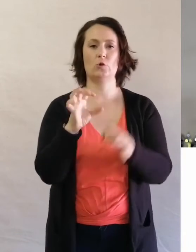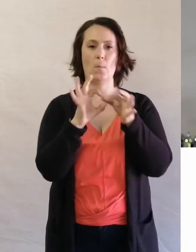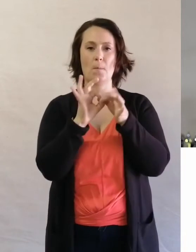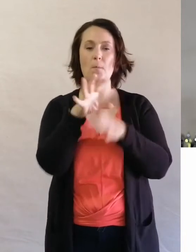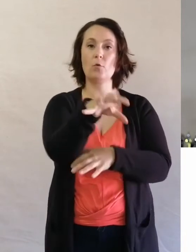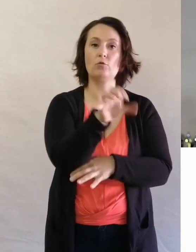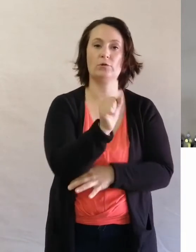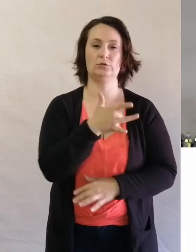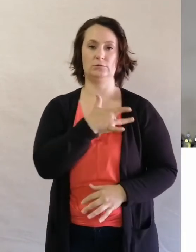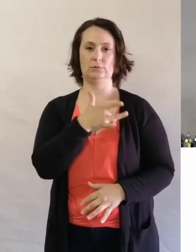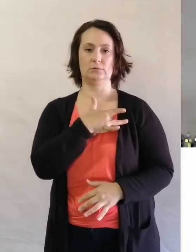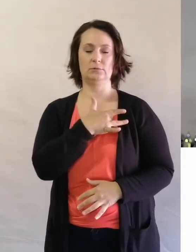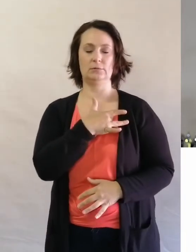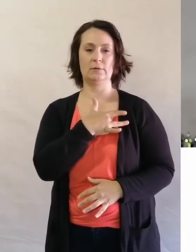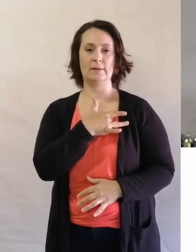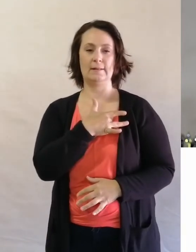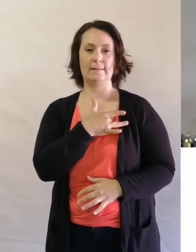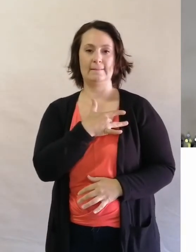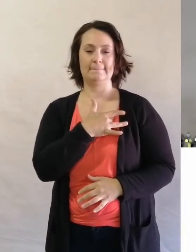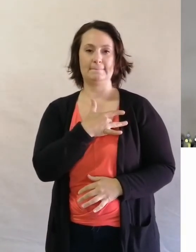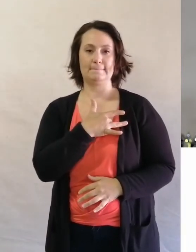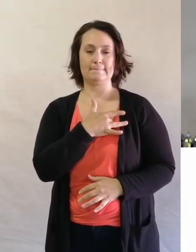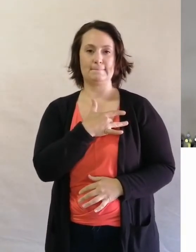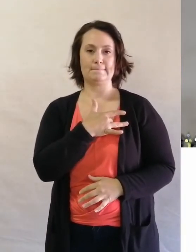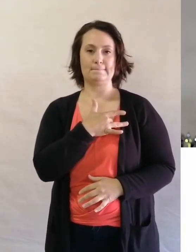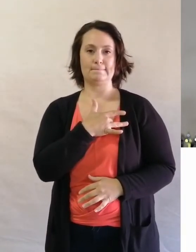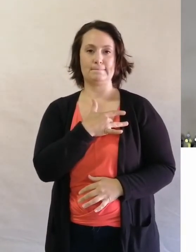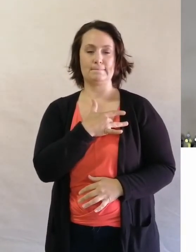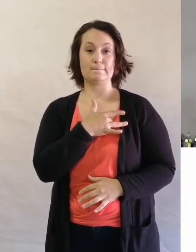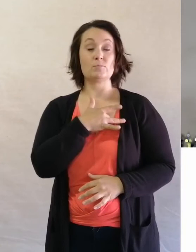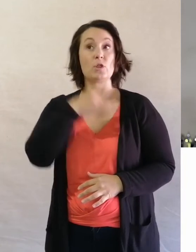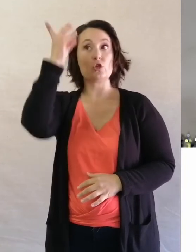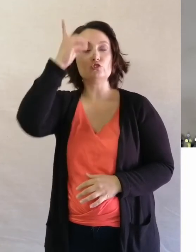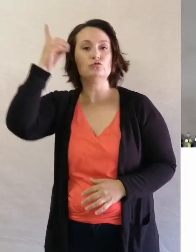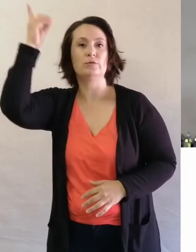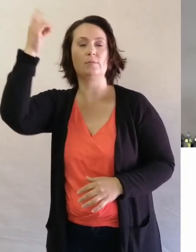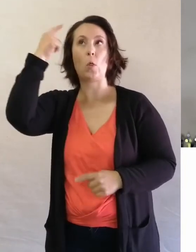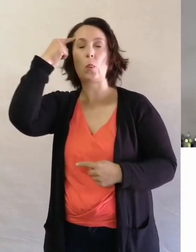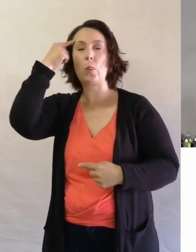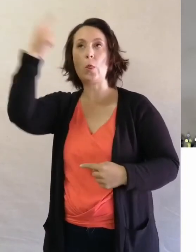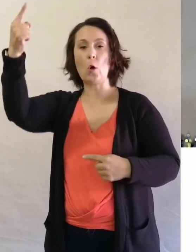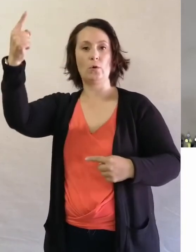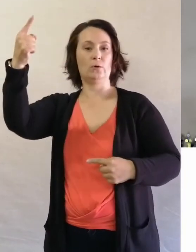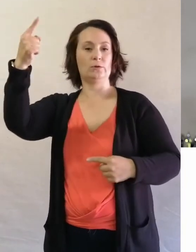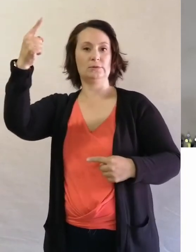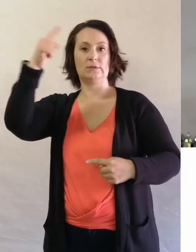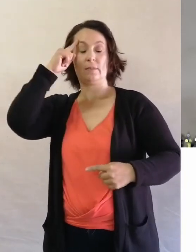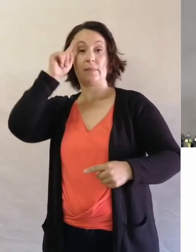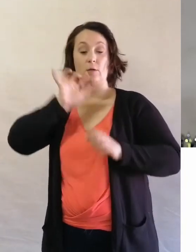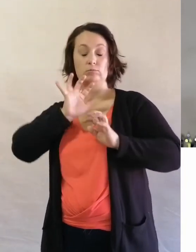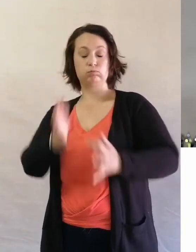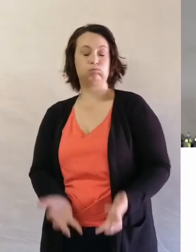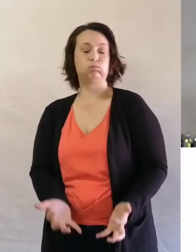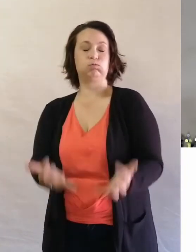right now. I pray, Lord God, that the dreams and the thoughts and the possibilities of heaven would overwhelm this leadership team, Lord,